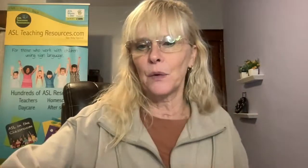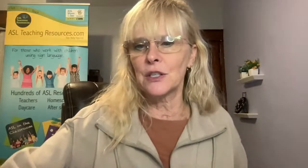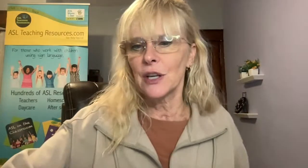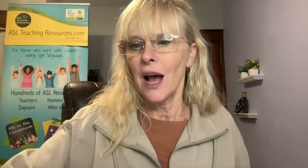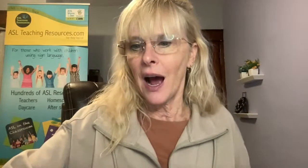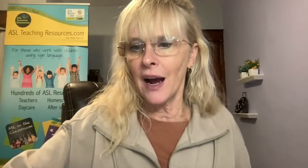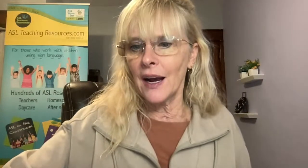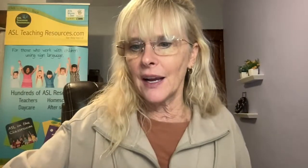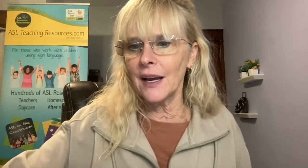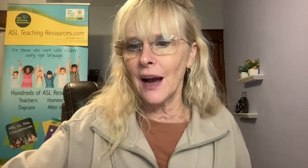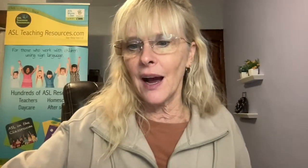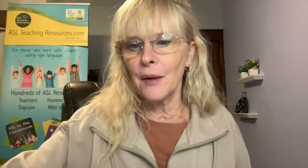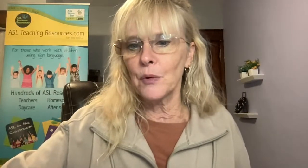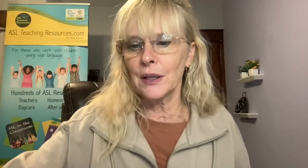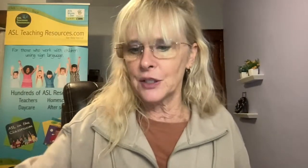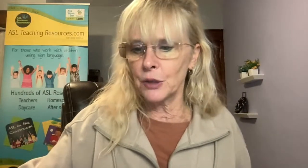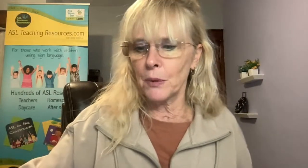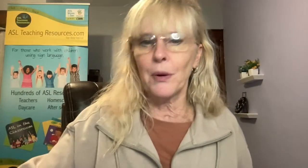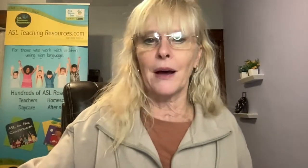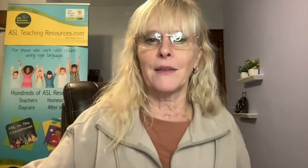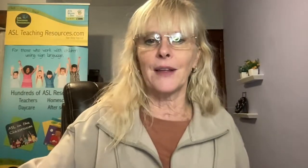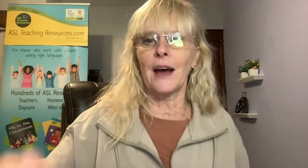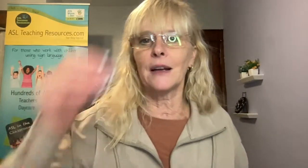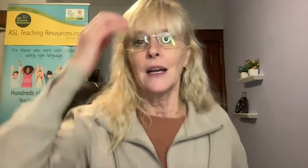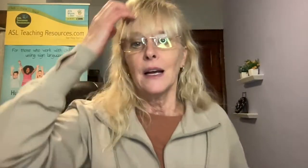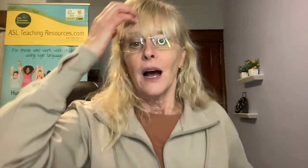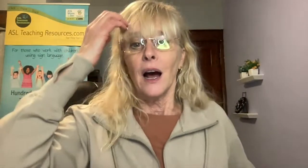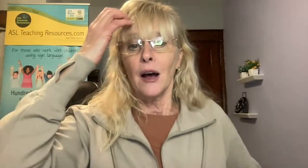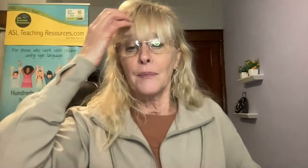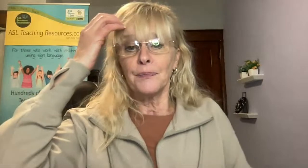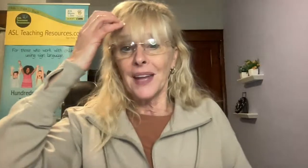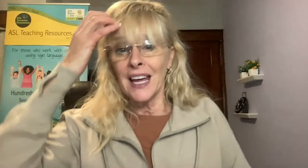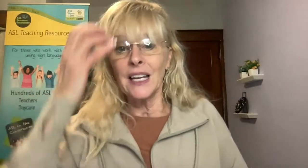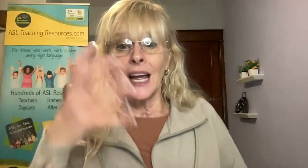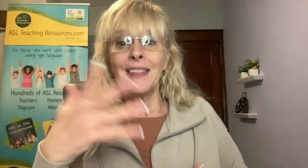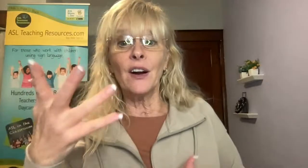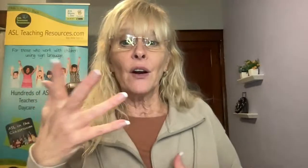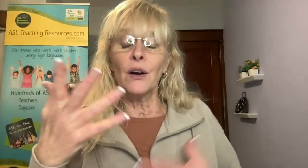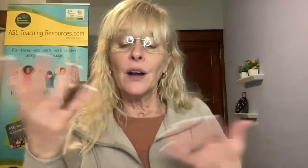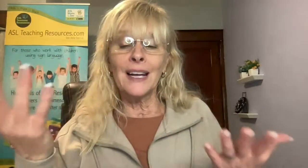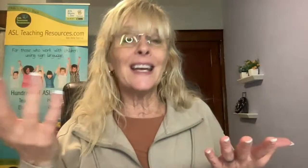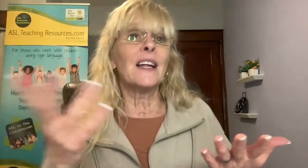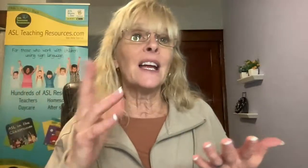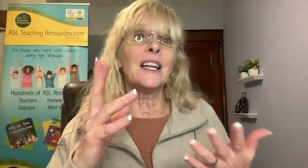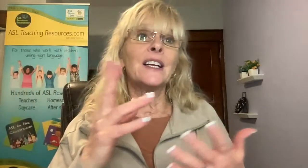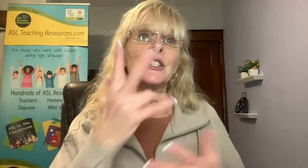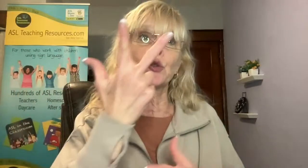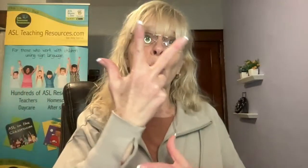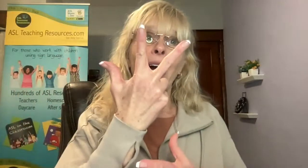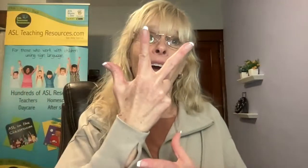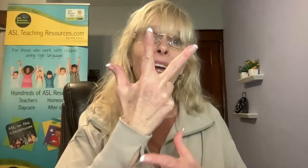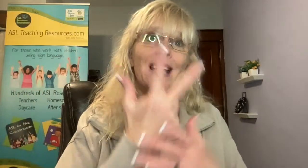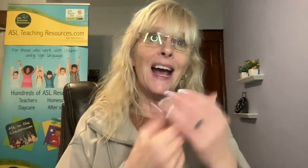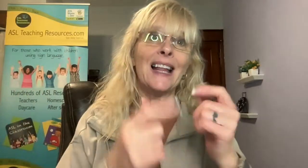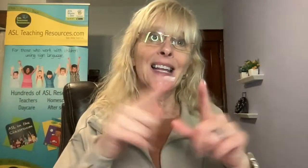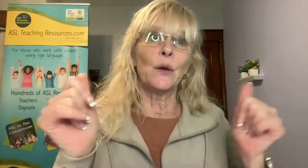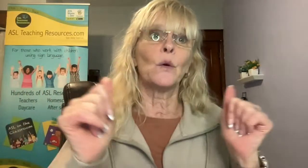language. I'm really super proud of that. And there are, again, it is trilingual.